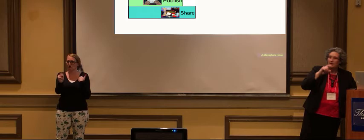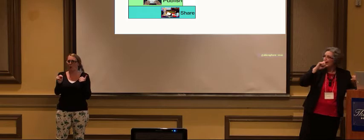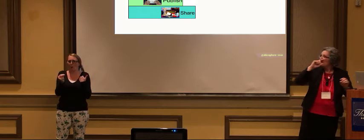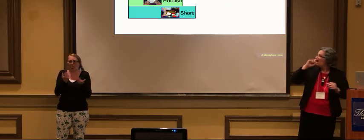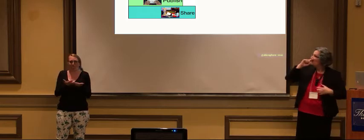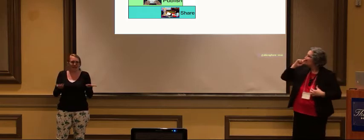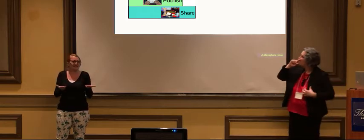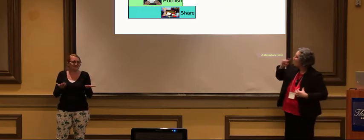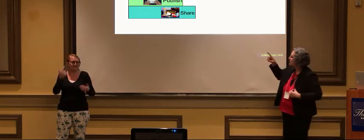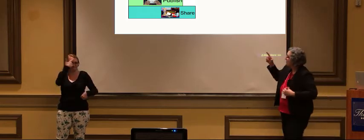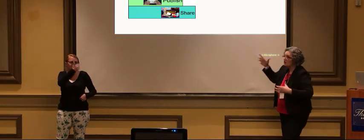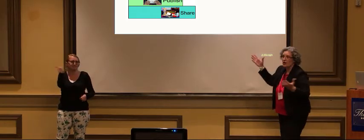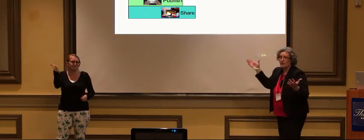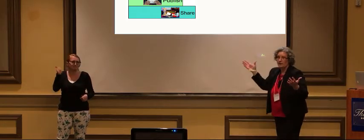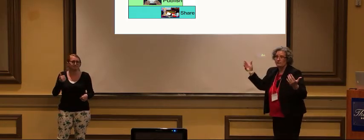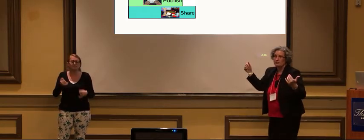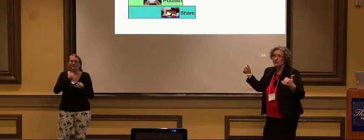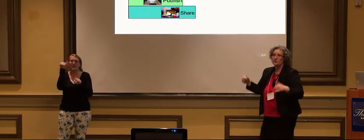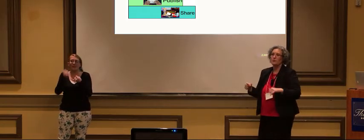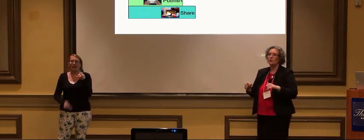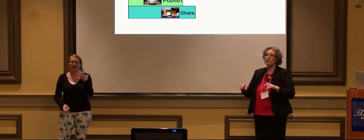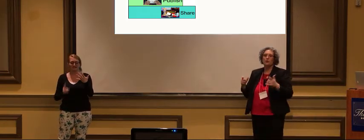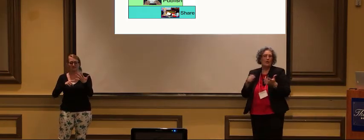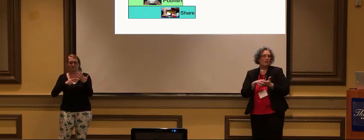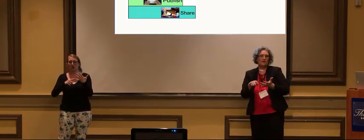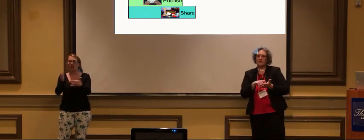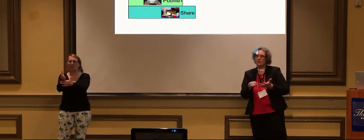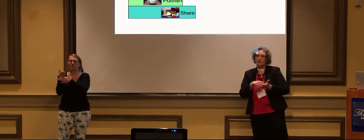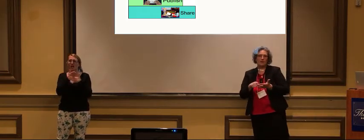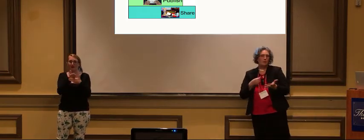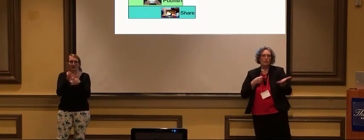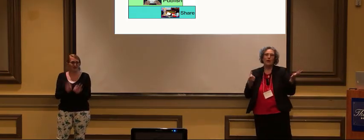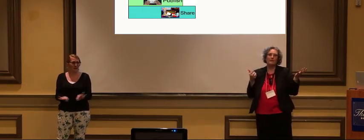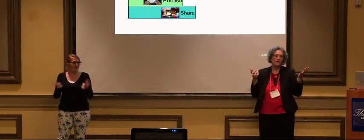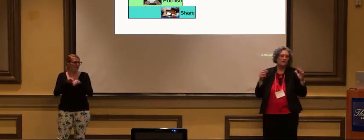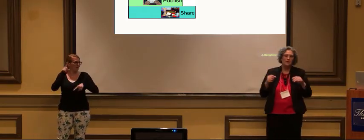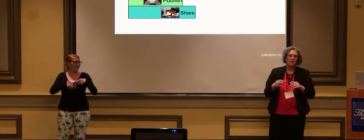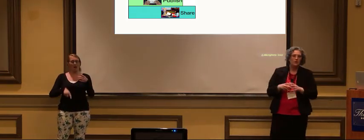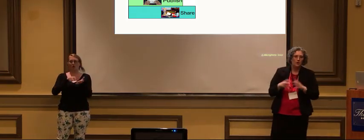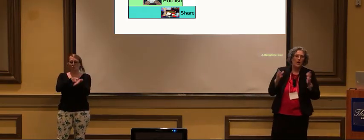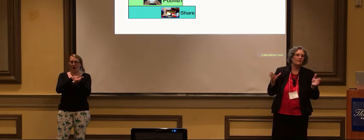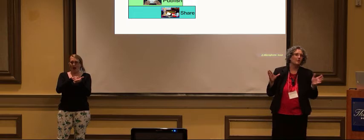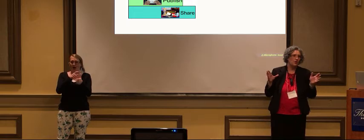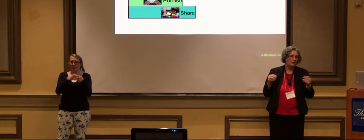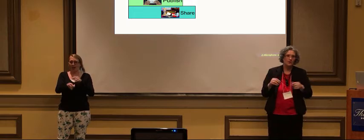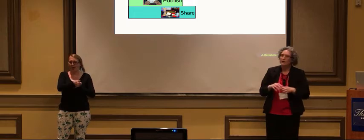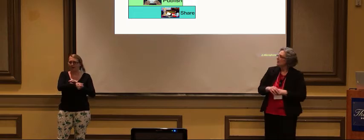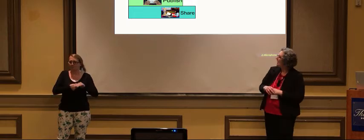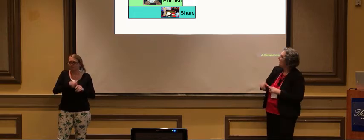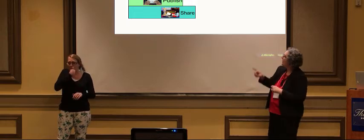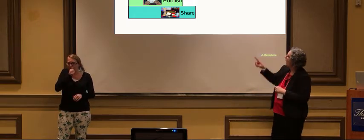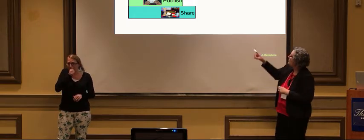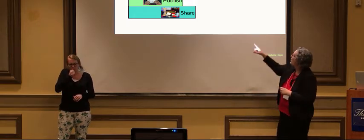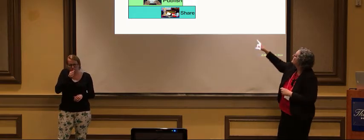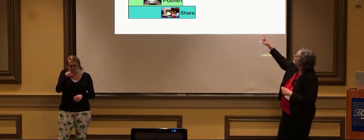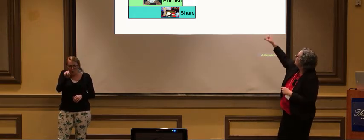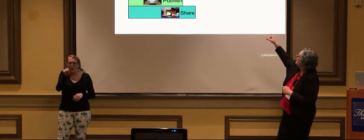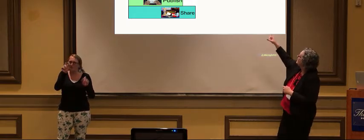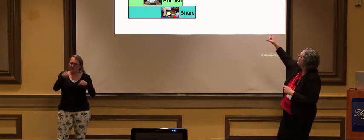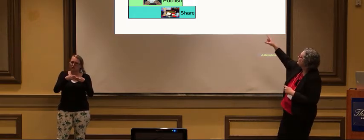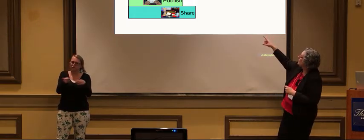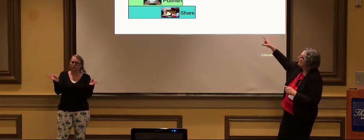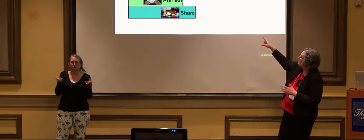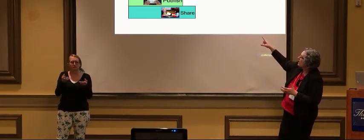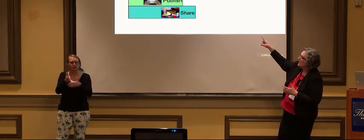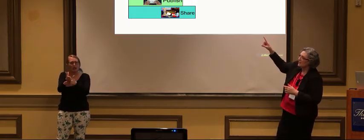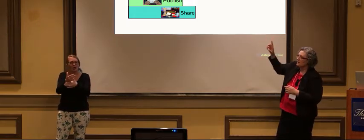things. The last one is sharing. And it's important. You can't write something and keep it private. You have to share it. I post